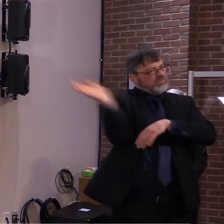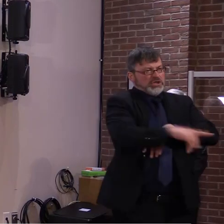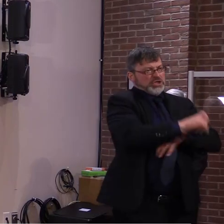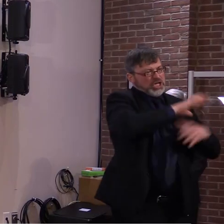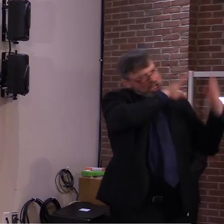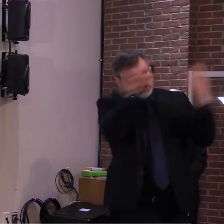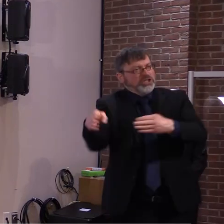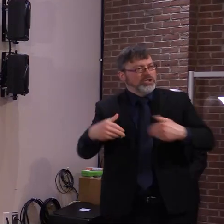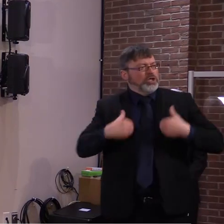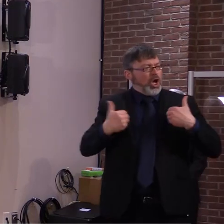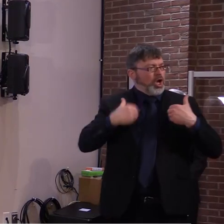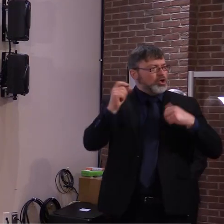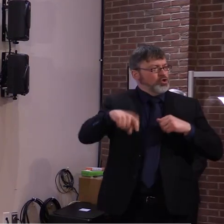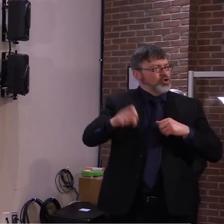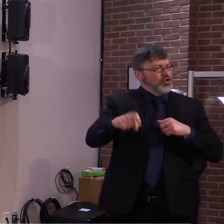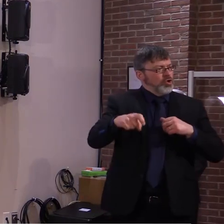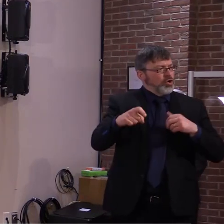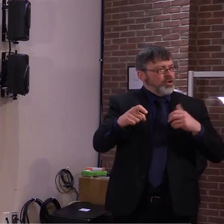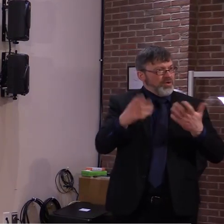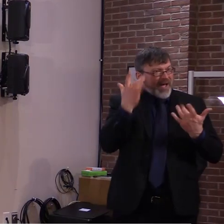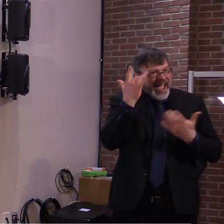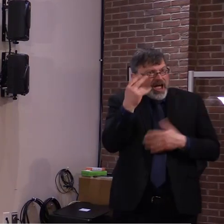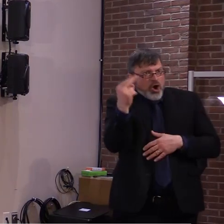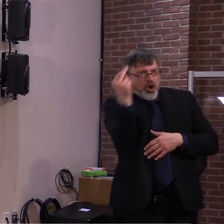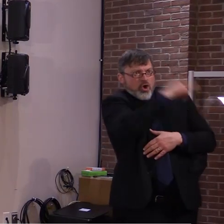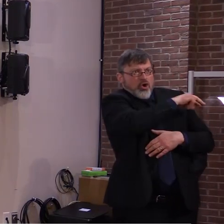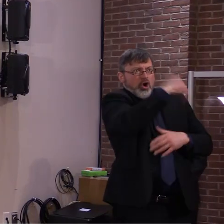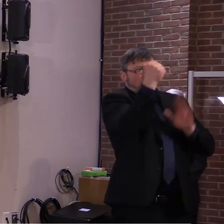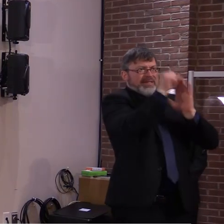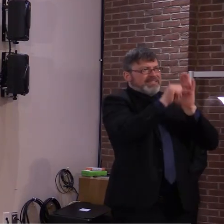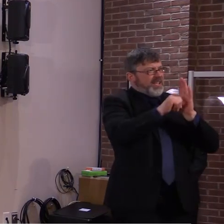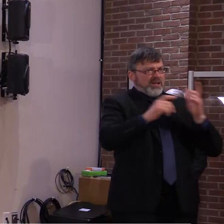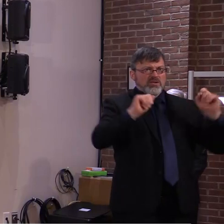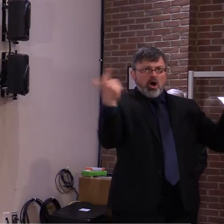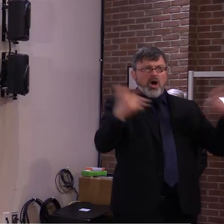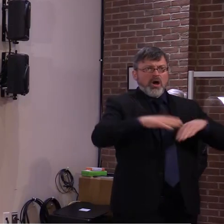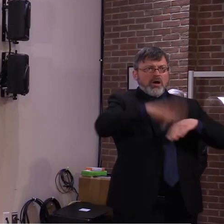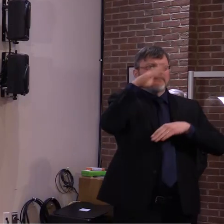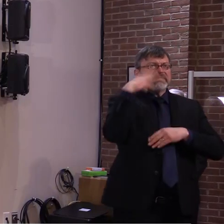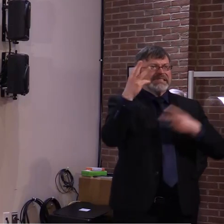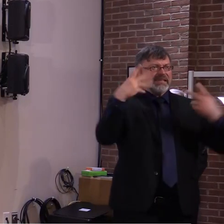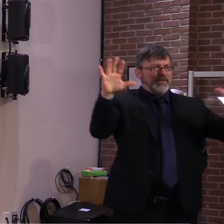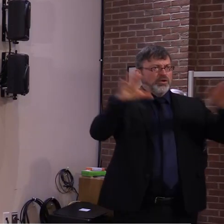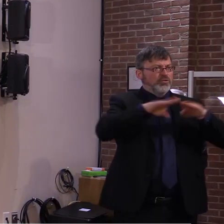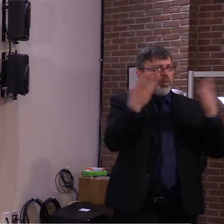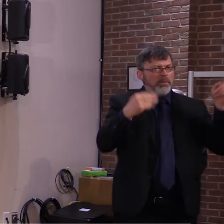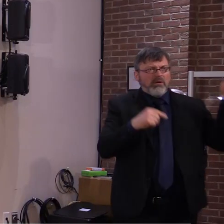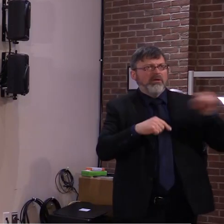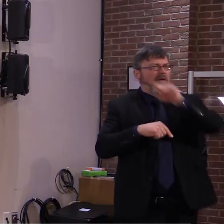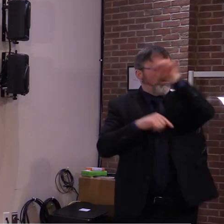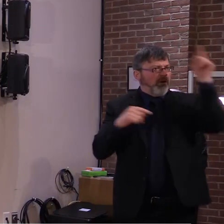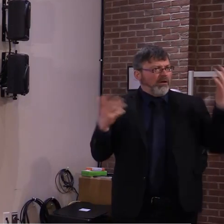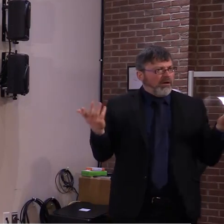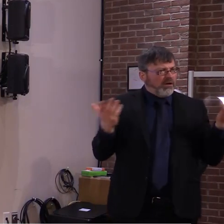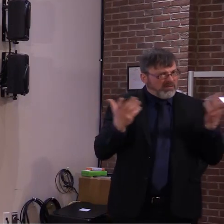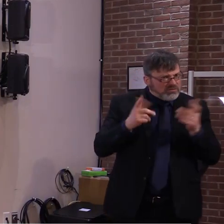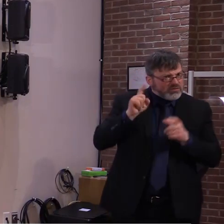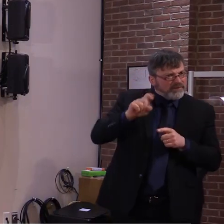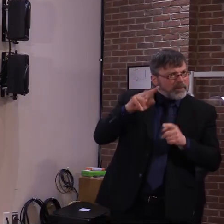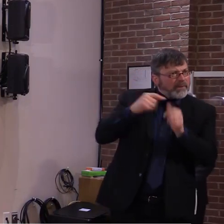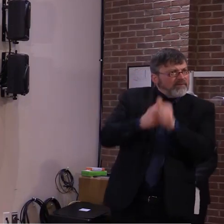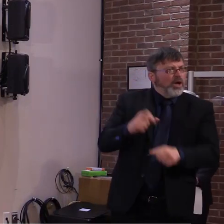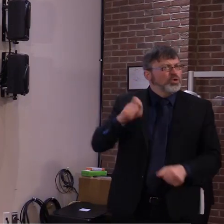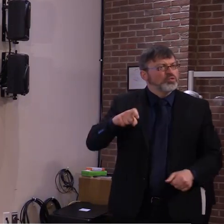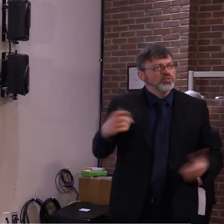just let's put this all into context here. Our strategy from the beginning has been hospitalizations and deaths. We're